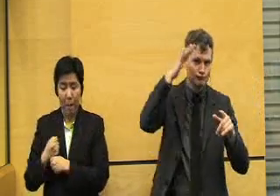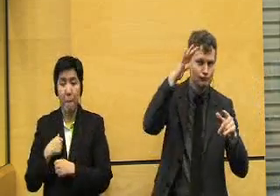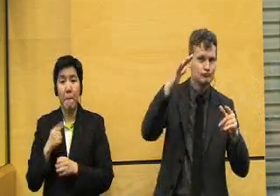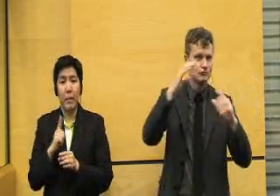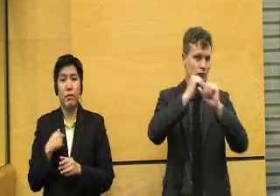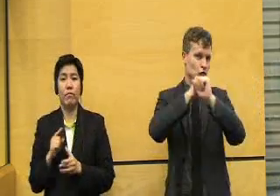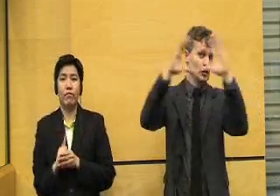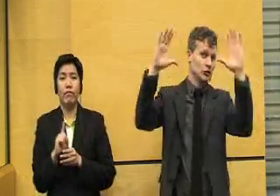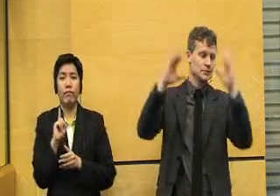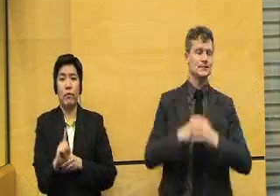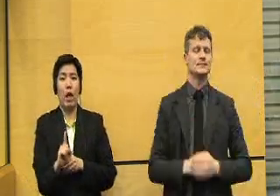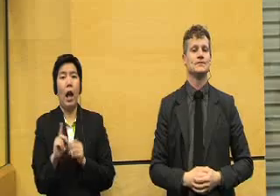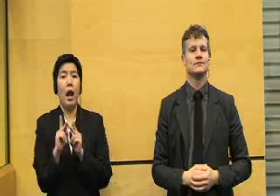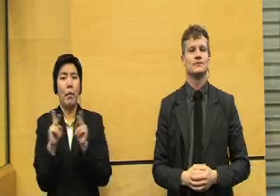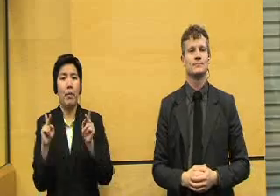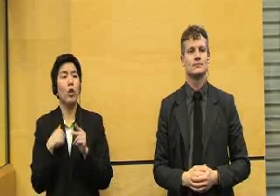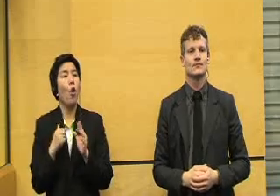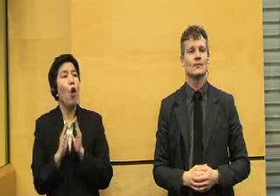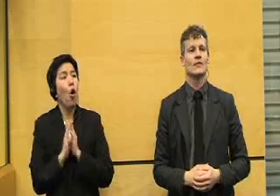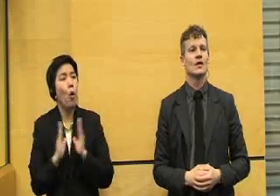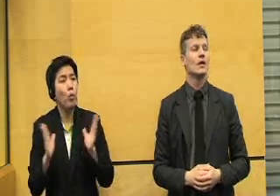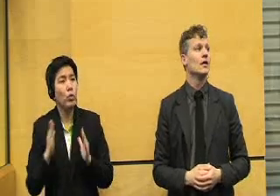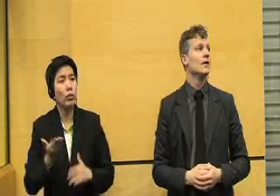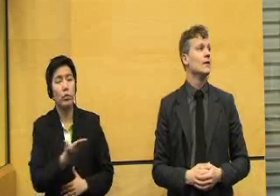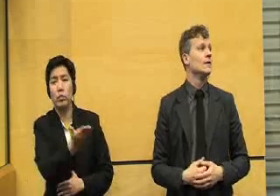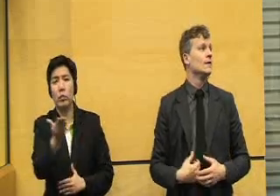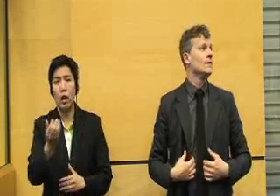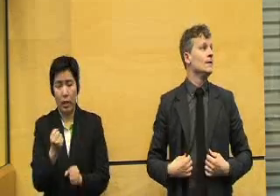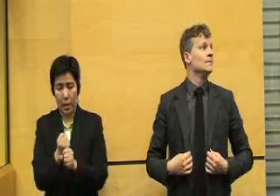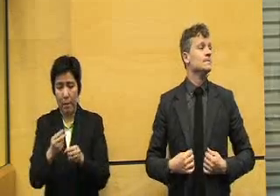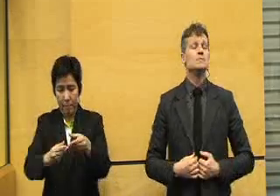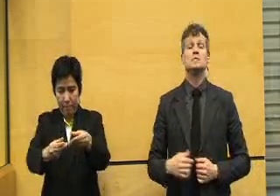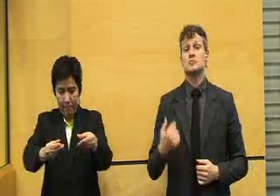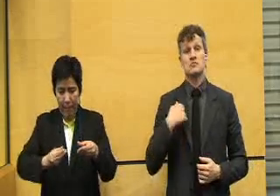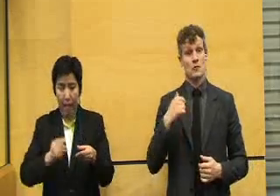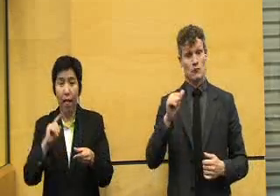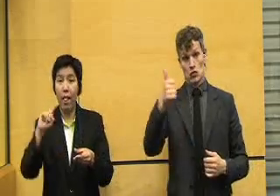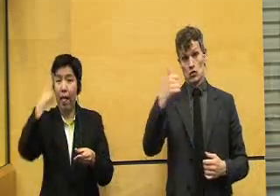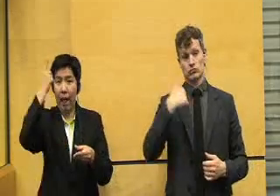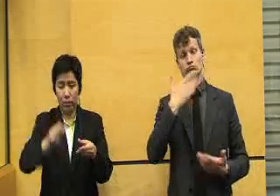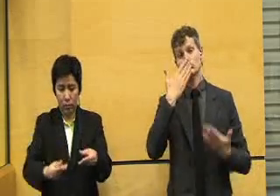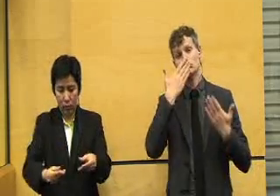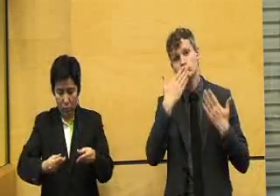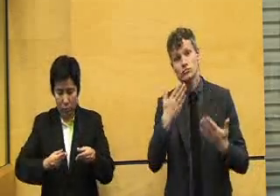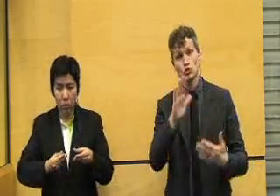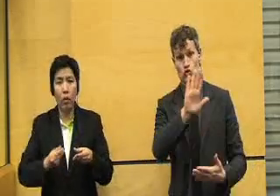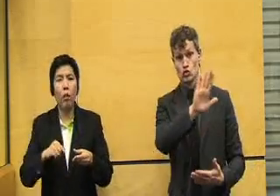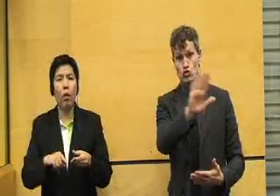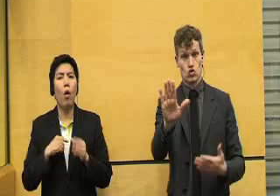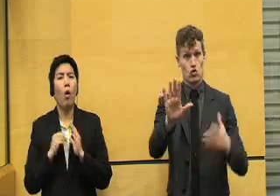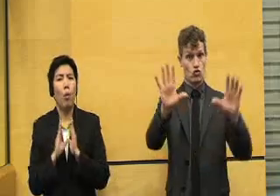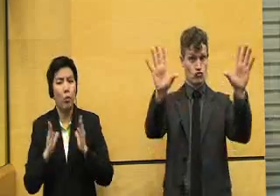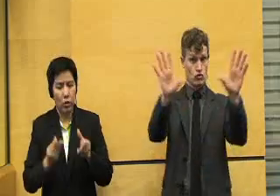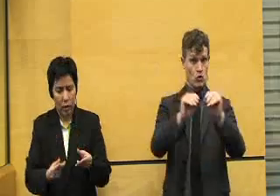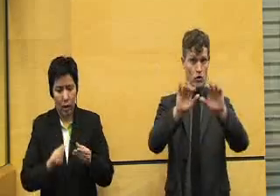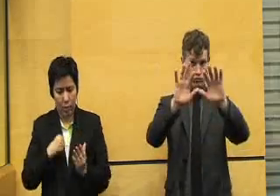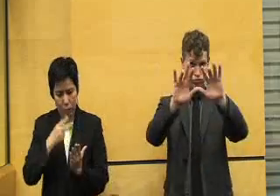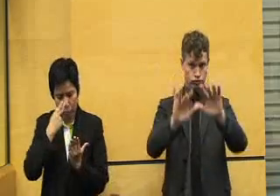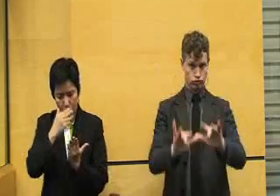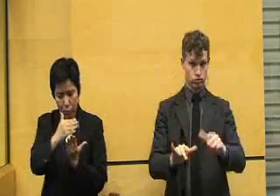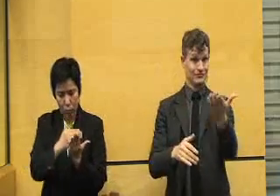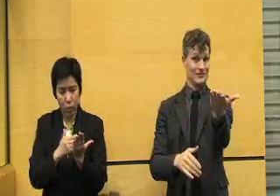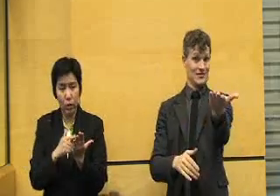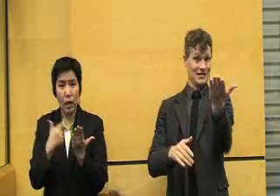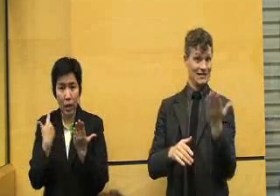for submitting your initial report with detailed information and subsequent replies to the list of